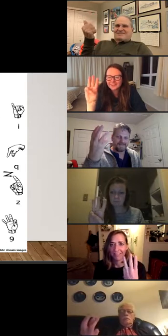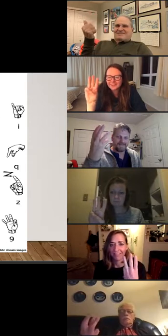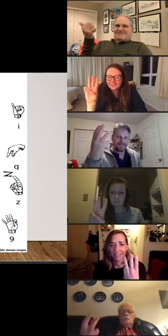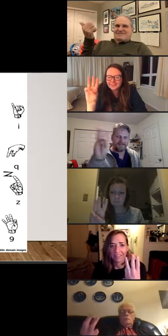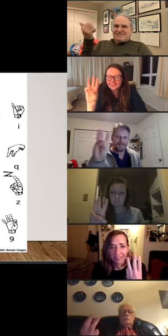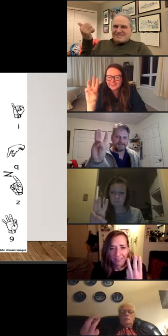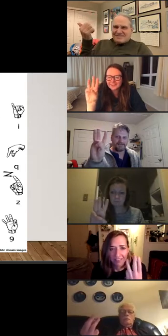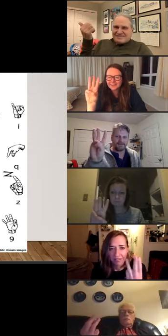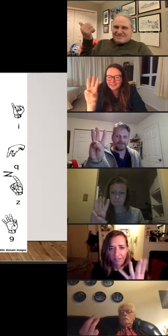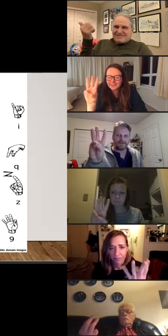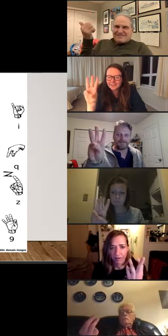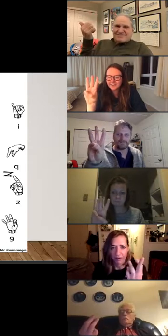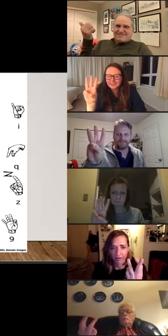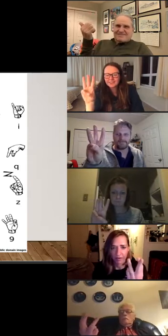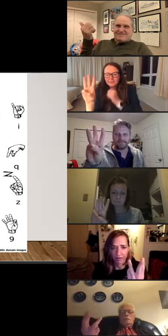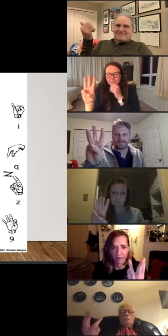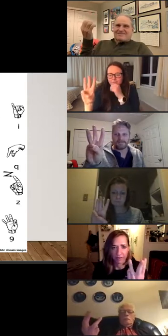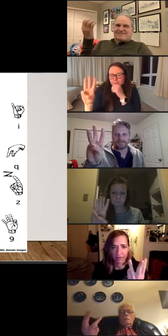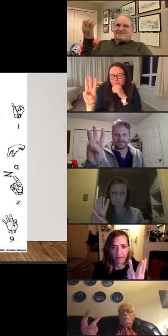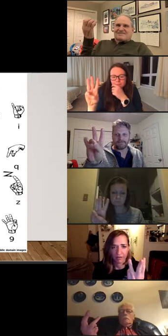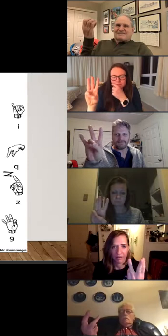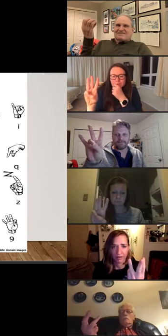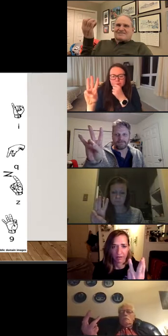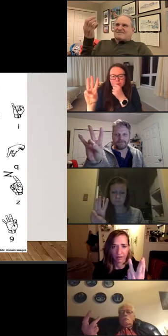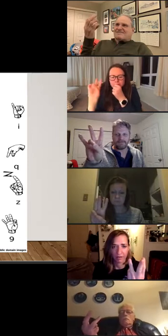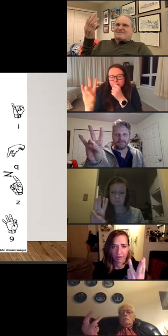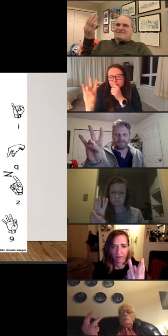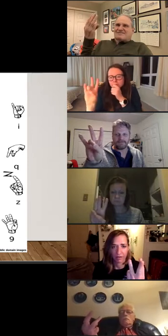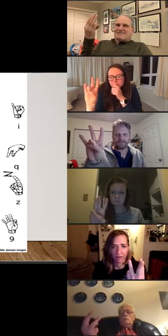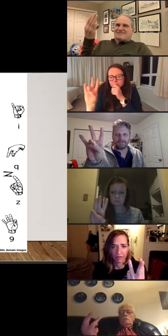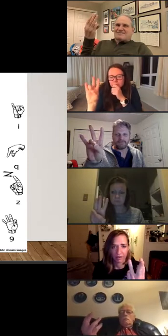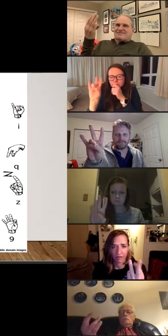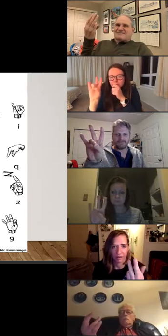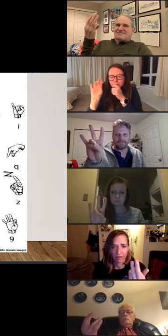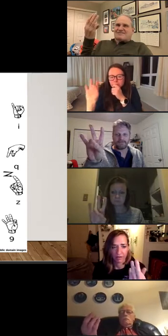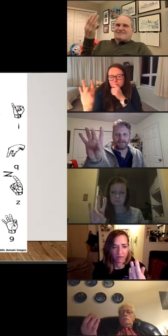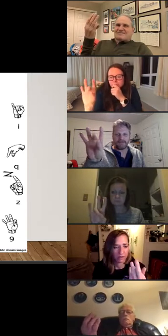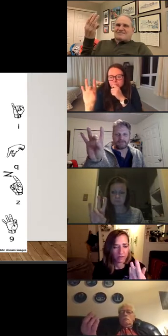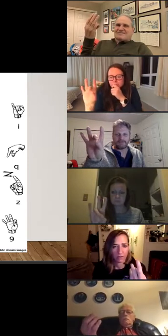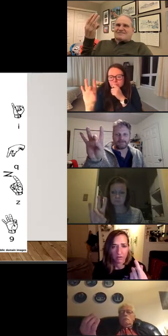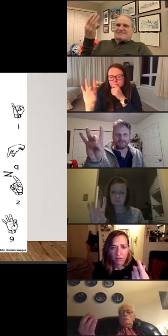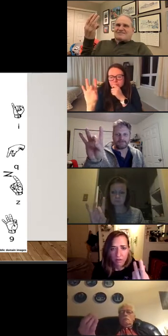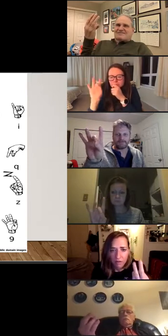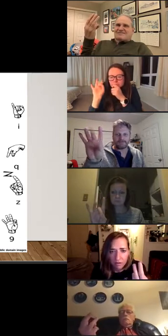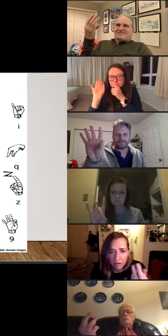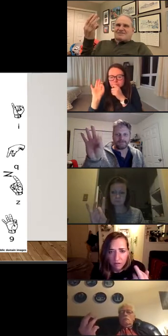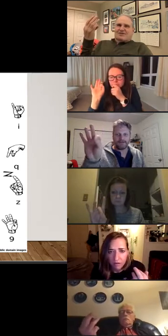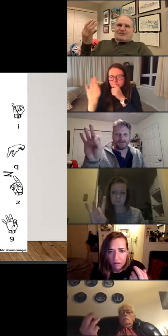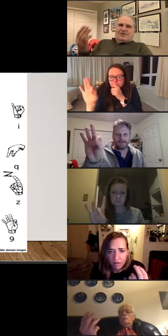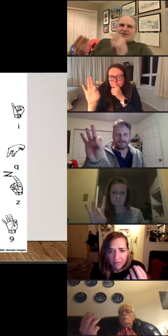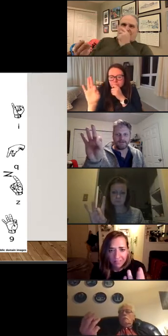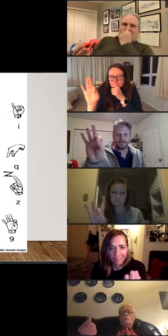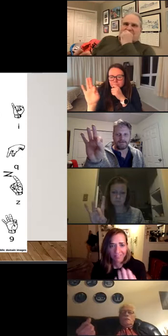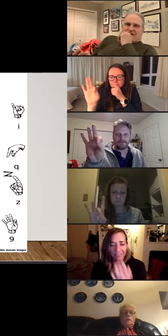Pinky, thumb and pinky. So we go to this way. 6, 7, 8,